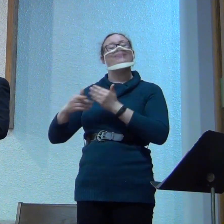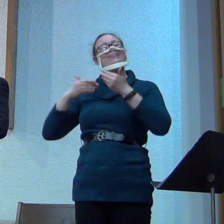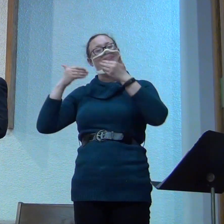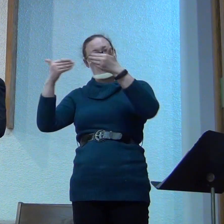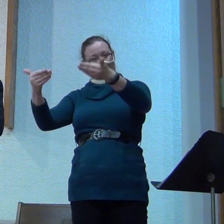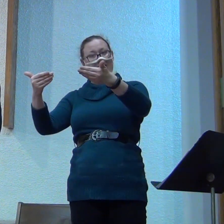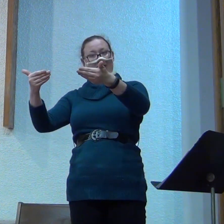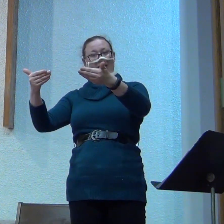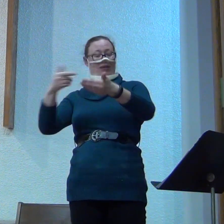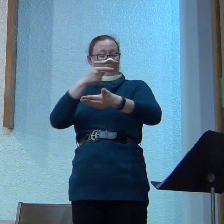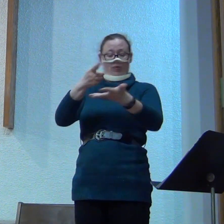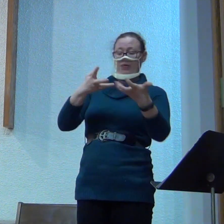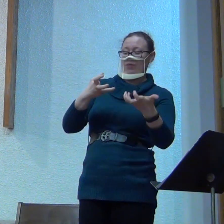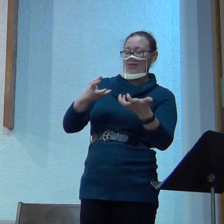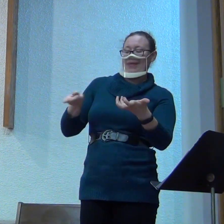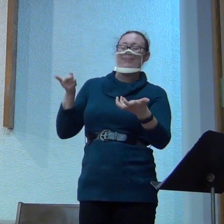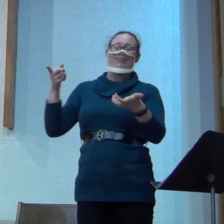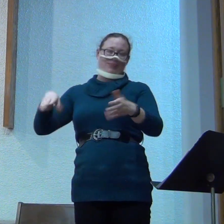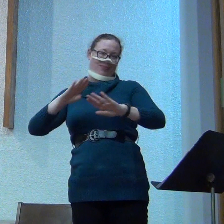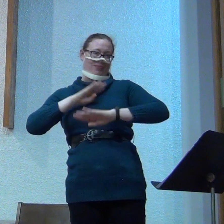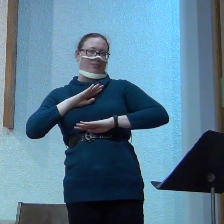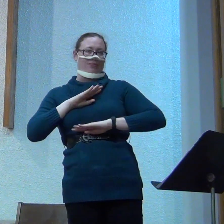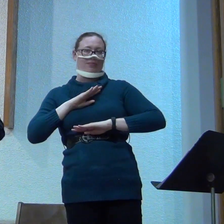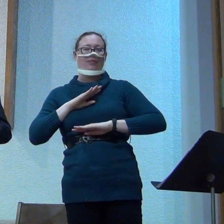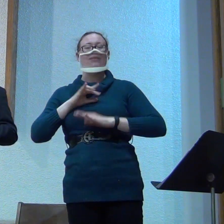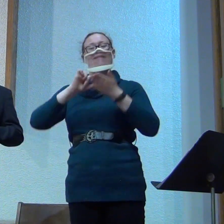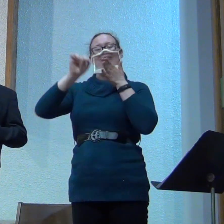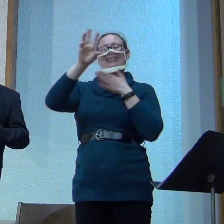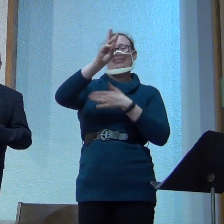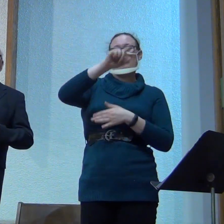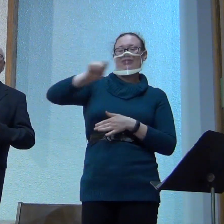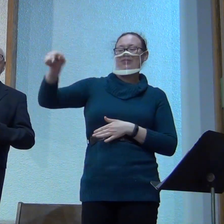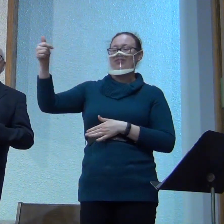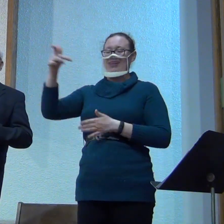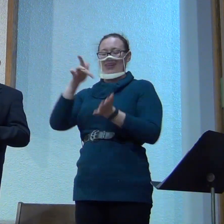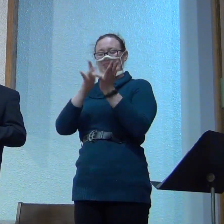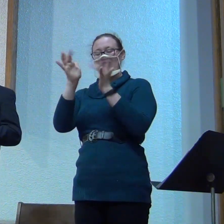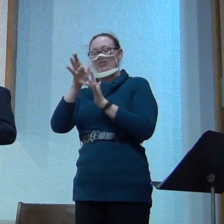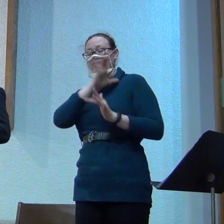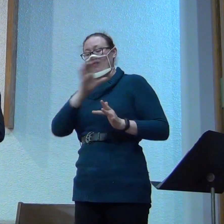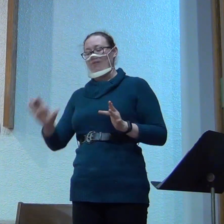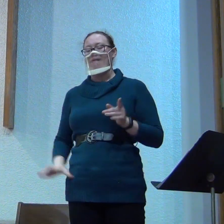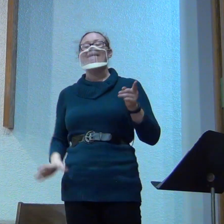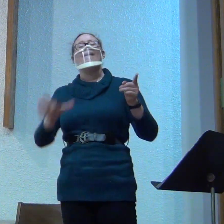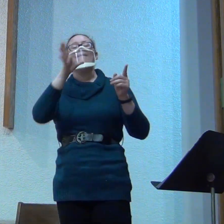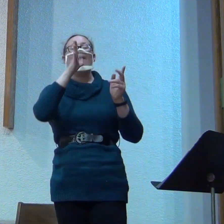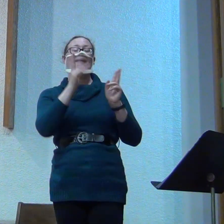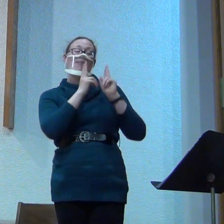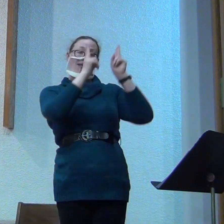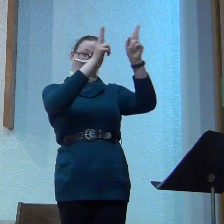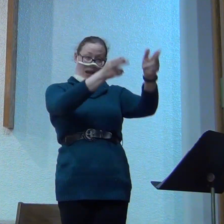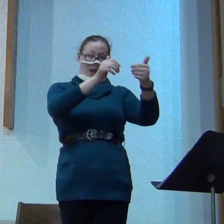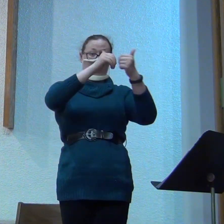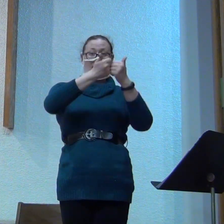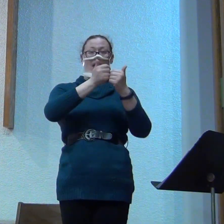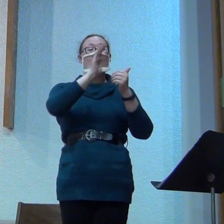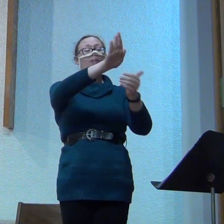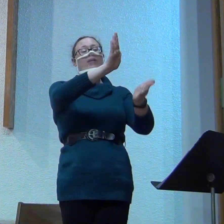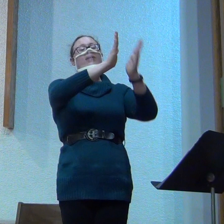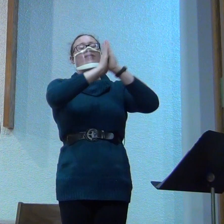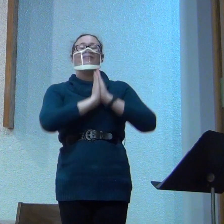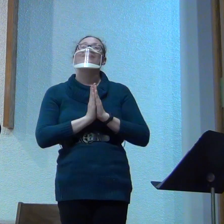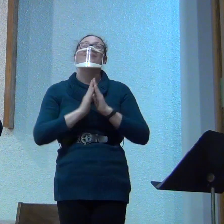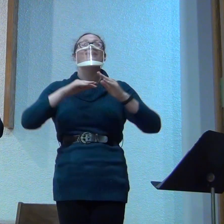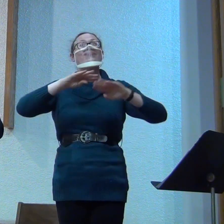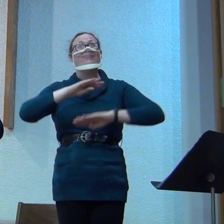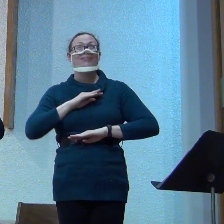what she wanted. In verses 6 to 10, Jesus Christ honored his mother by fulfilling her